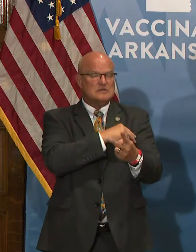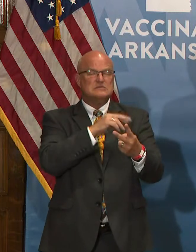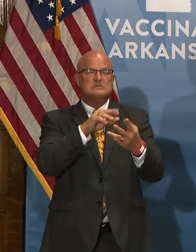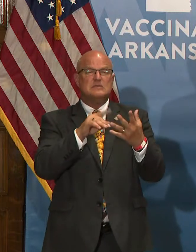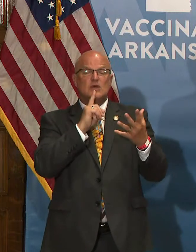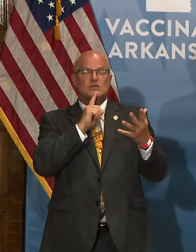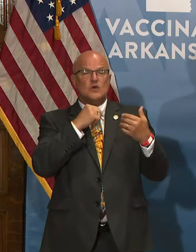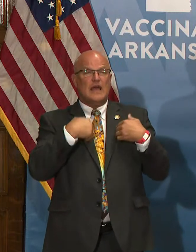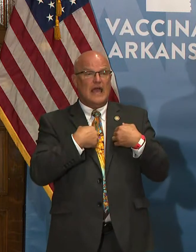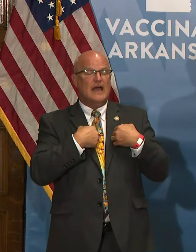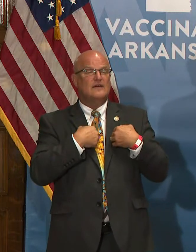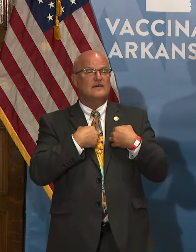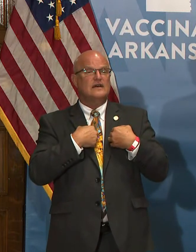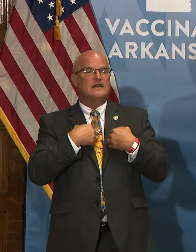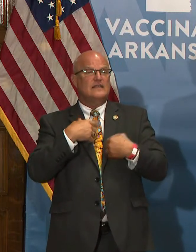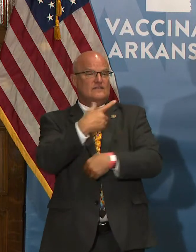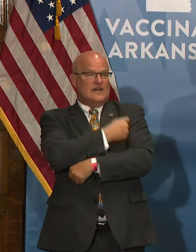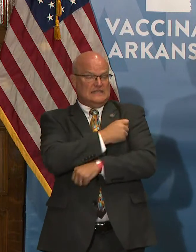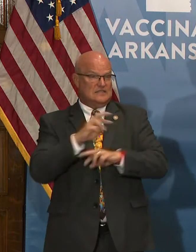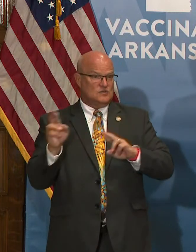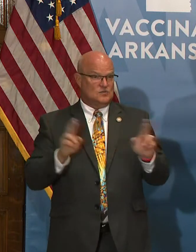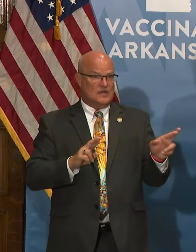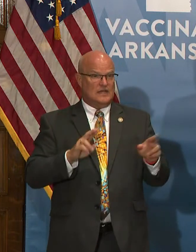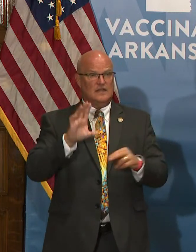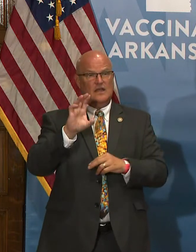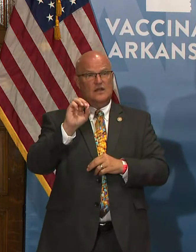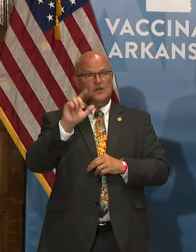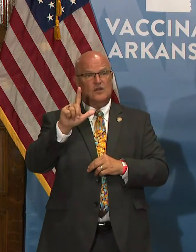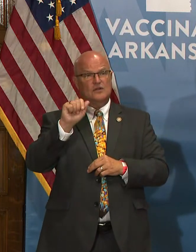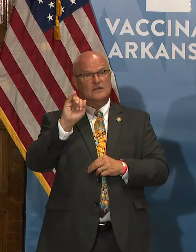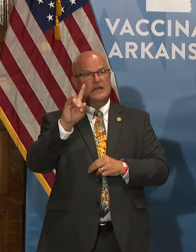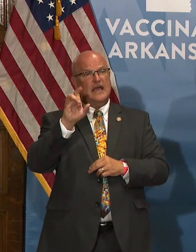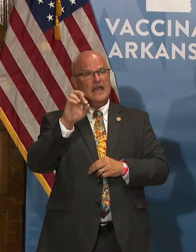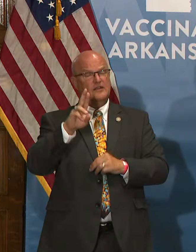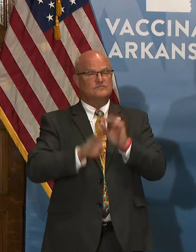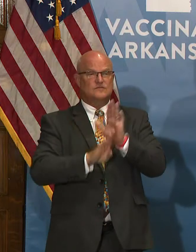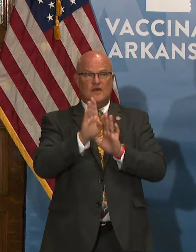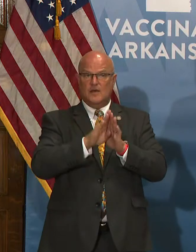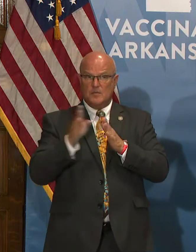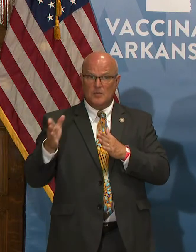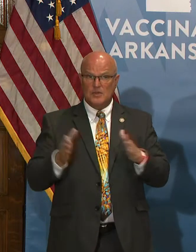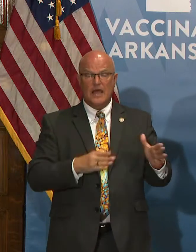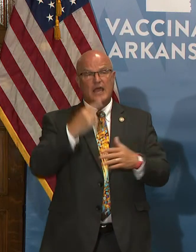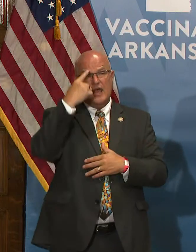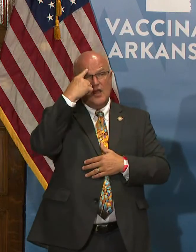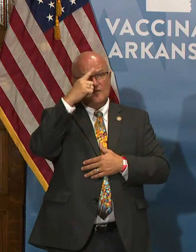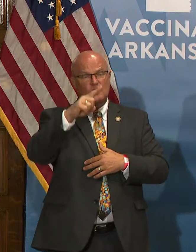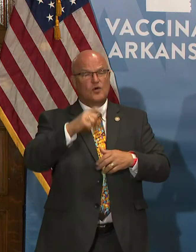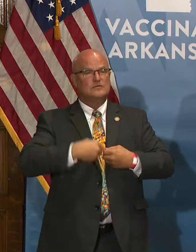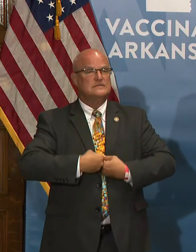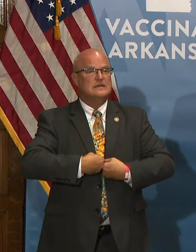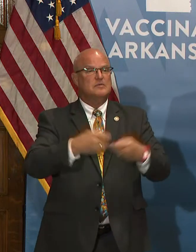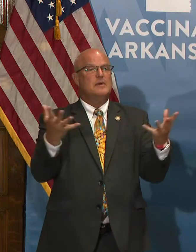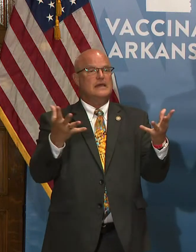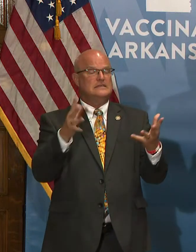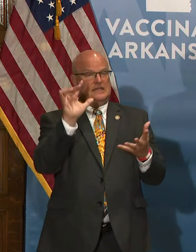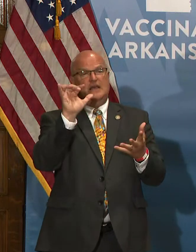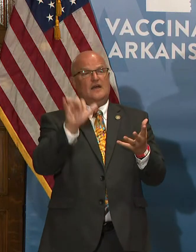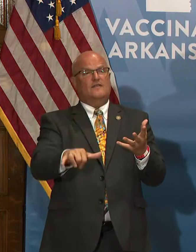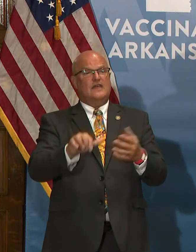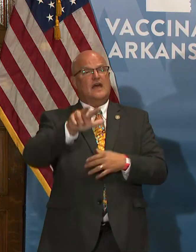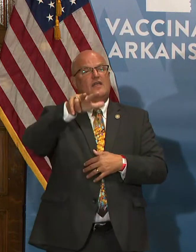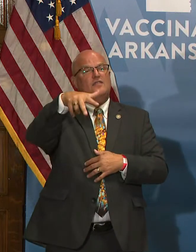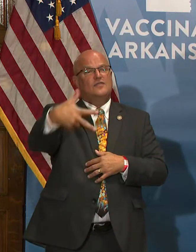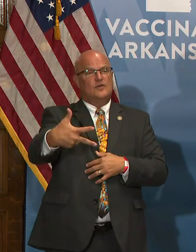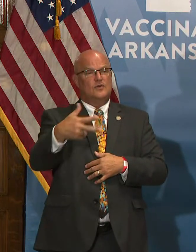the vaccines. Colonel Ader is here, who has started developing the plans for the implementation of that